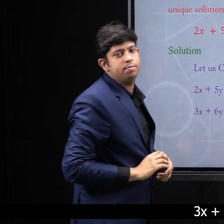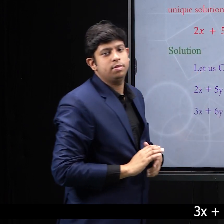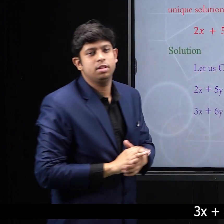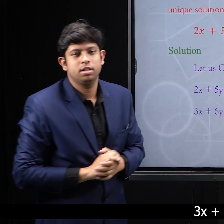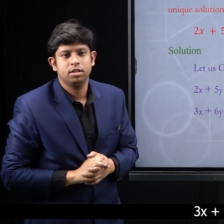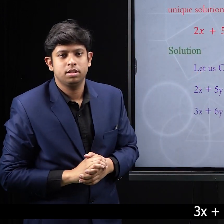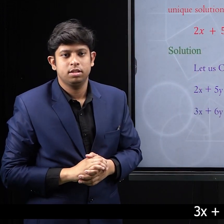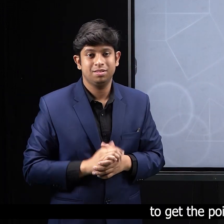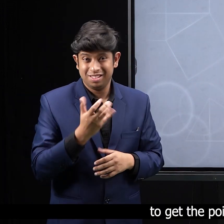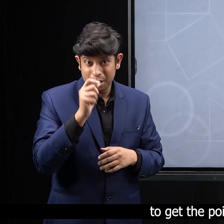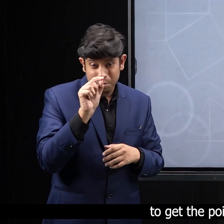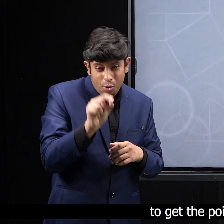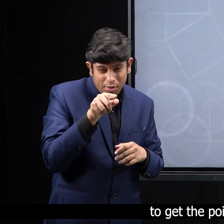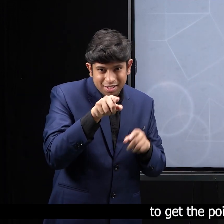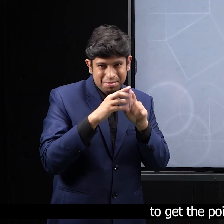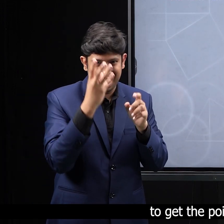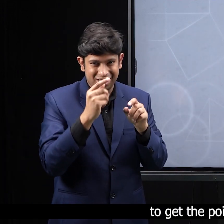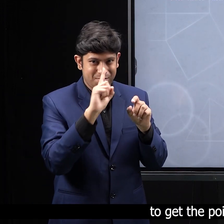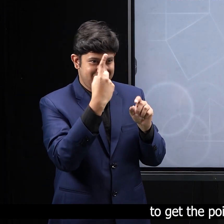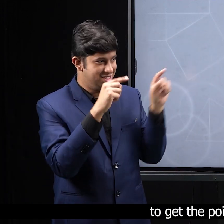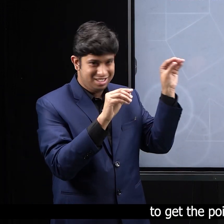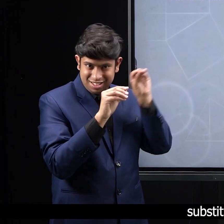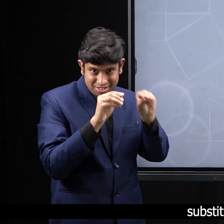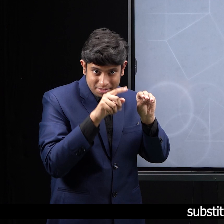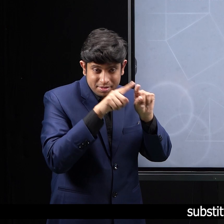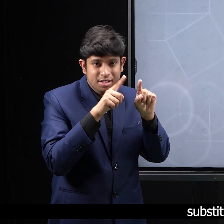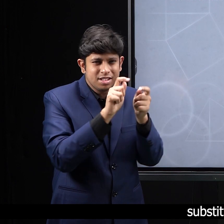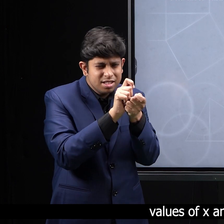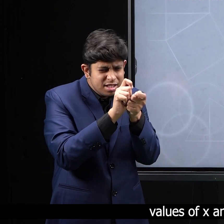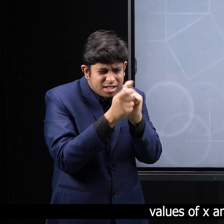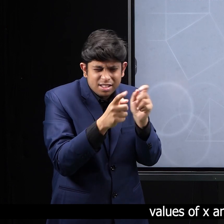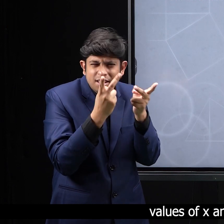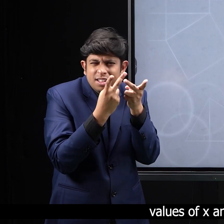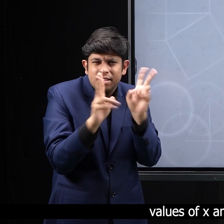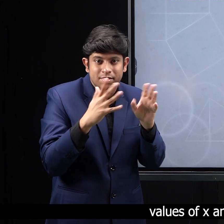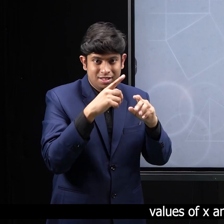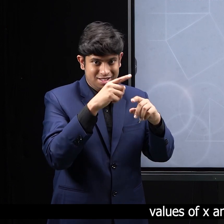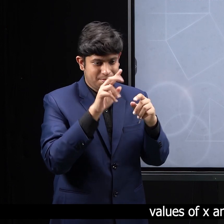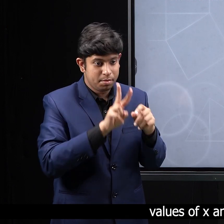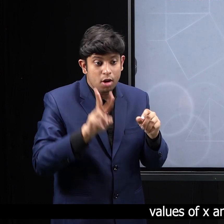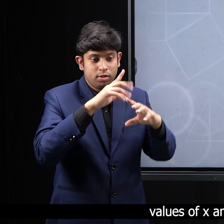2. To get the points for the equation 1, substitute the different values of x and y in the equation